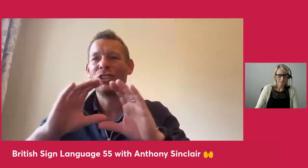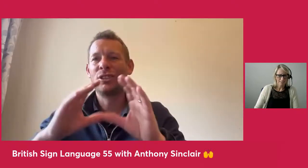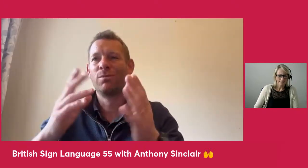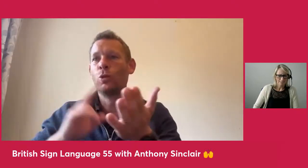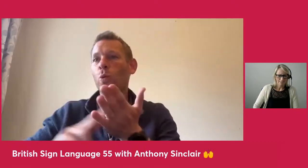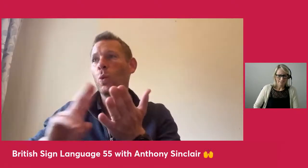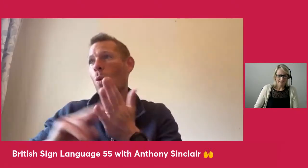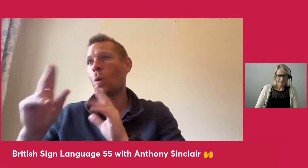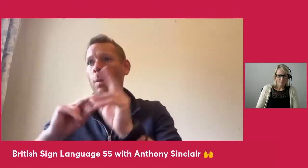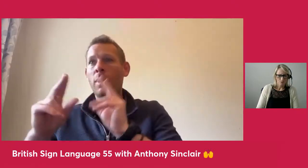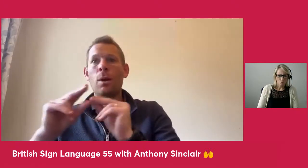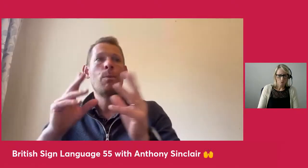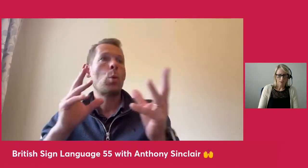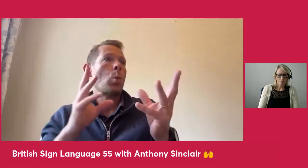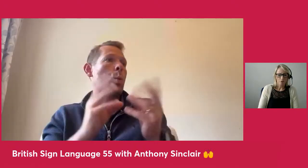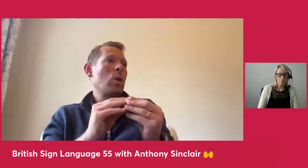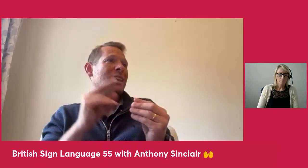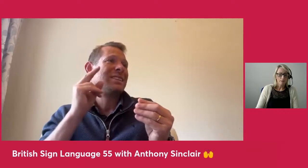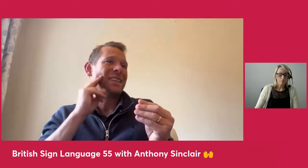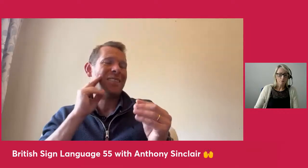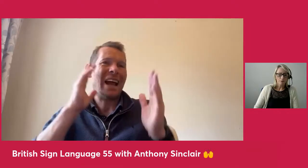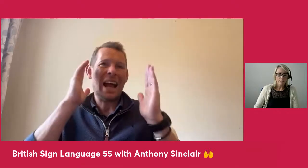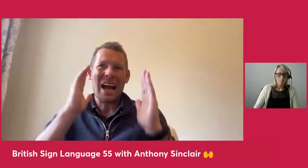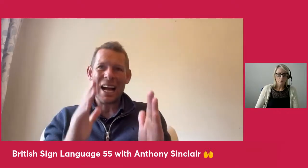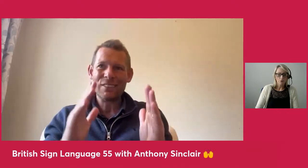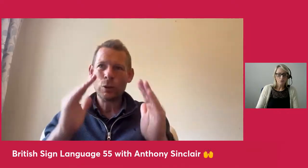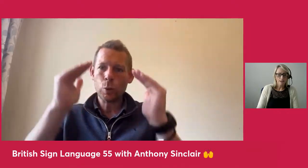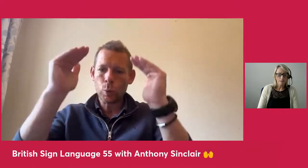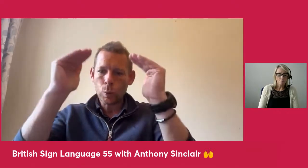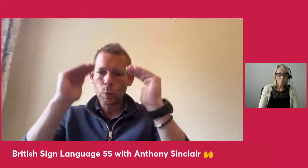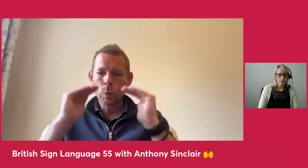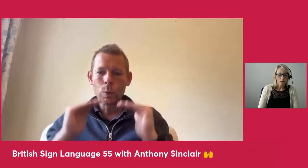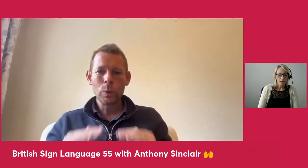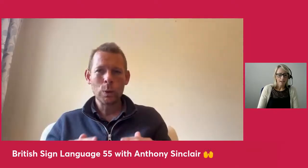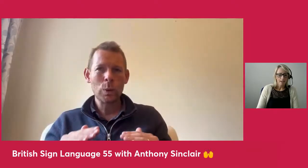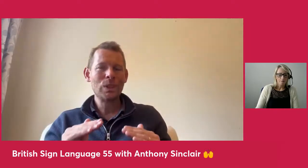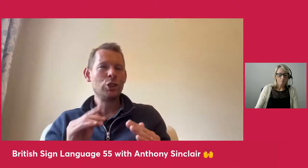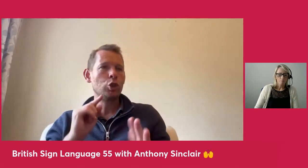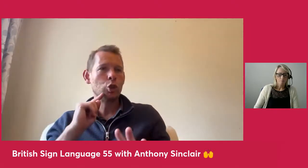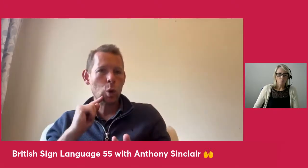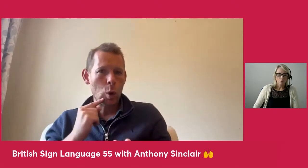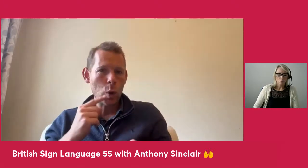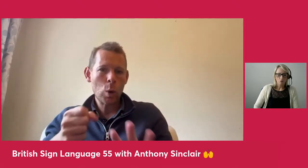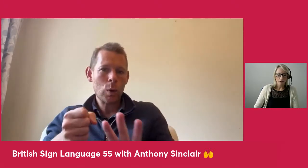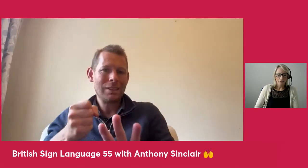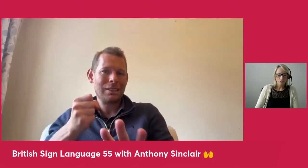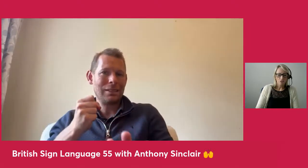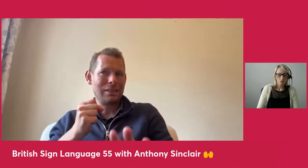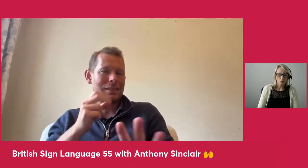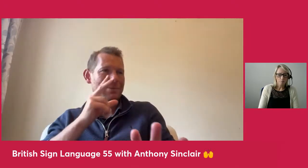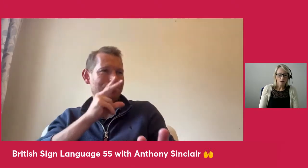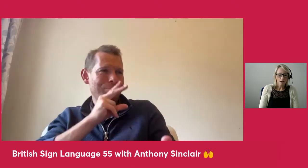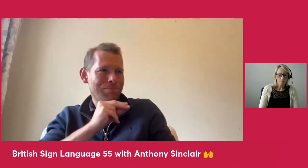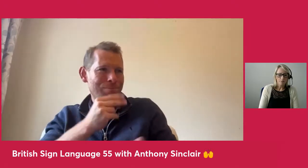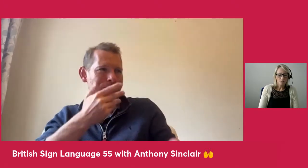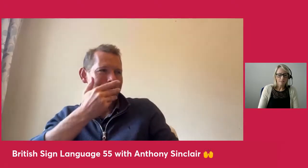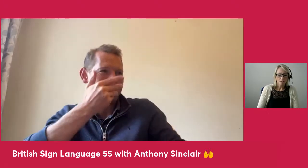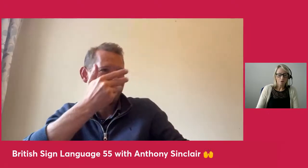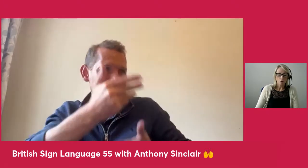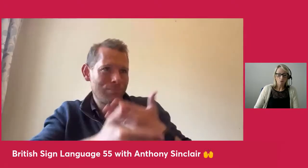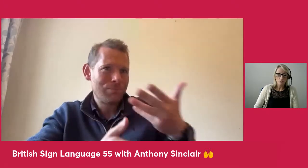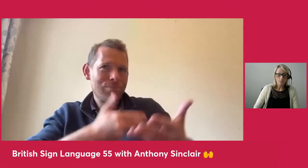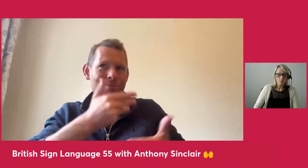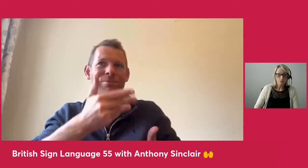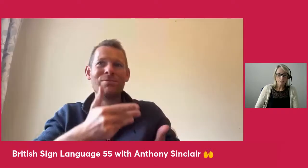really. So if you're thinking about yourself, um, trying to perhaps